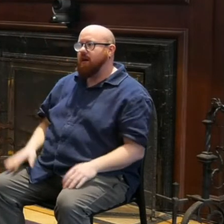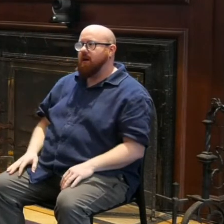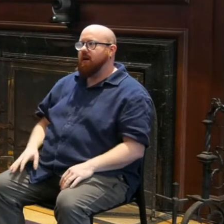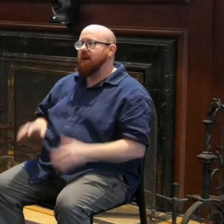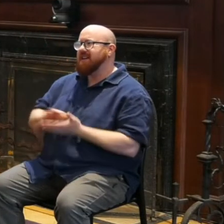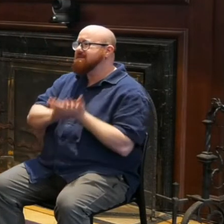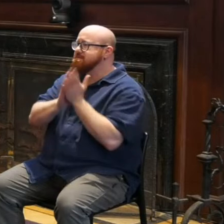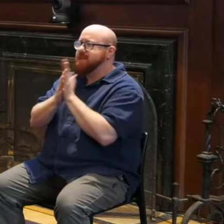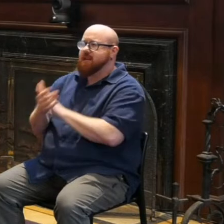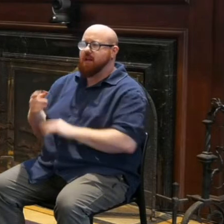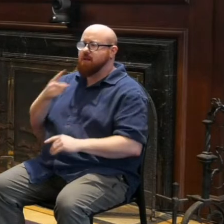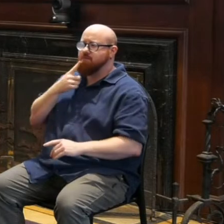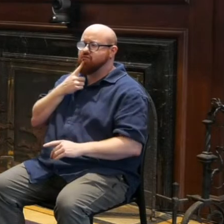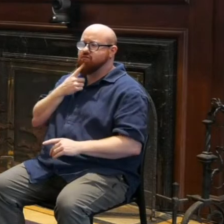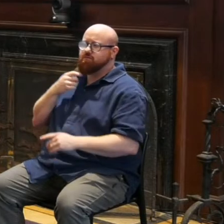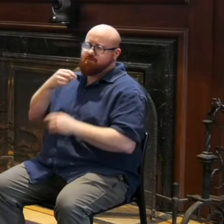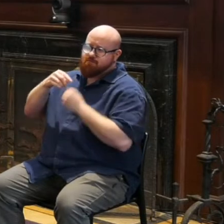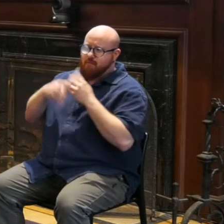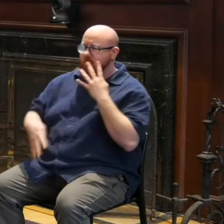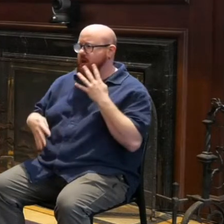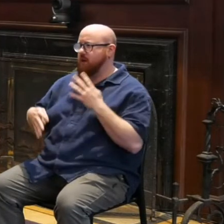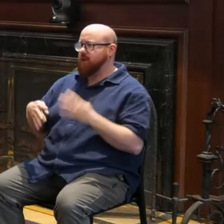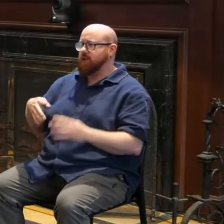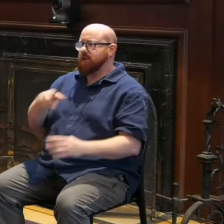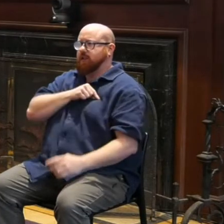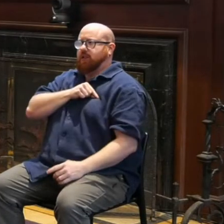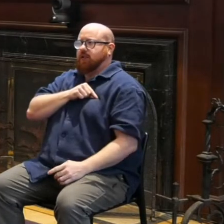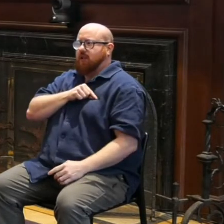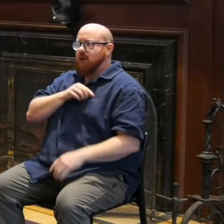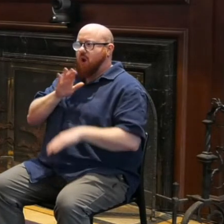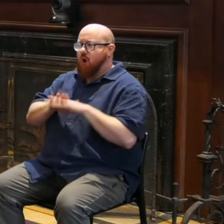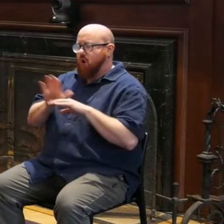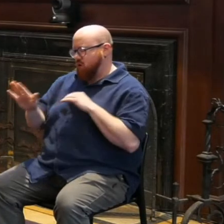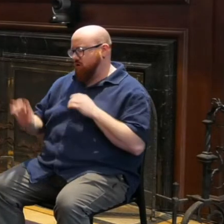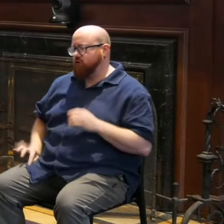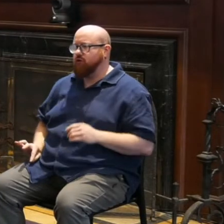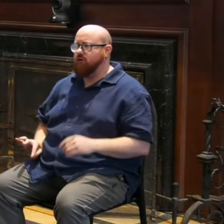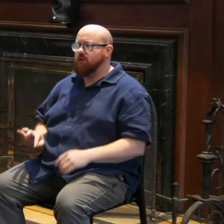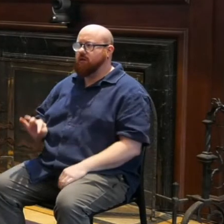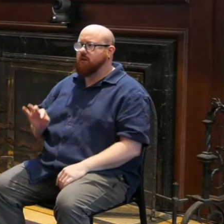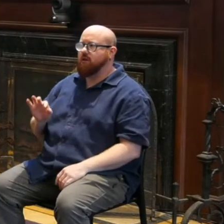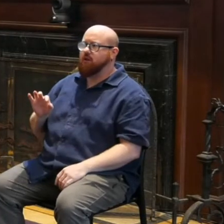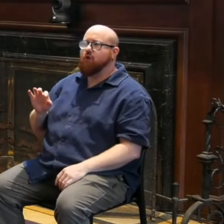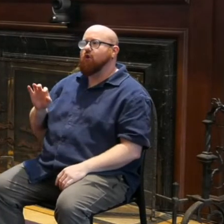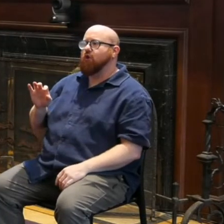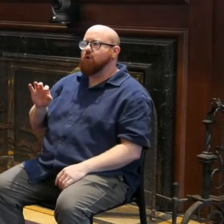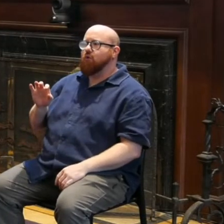stain on her skirt, crimson on Plum.